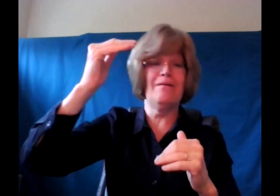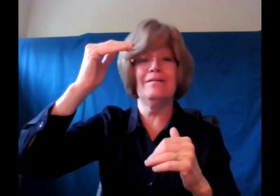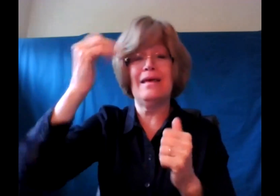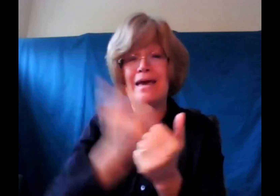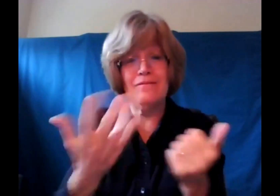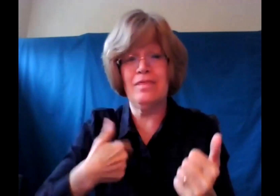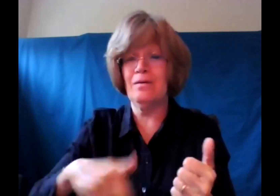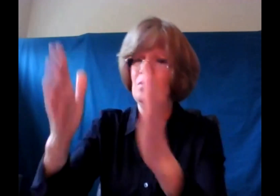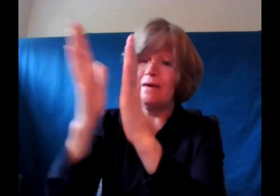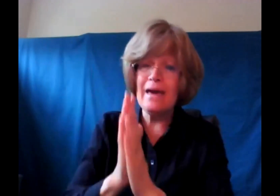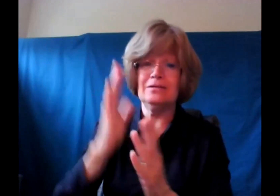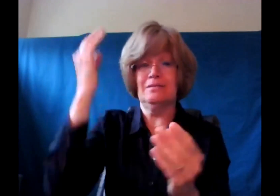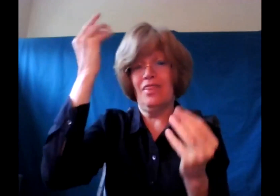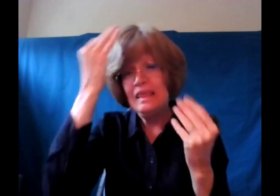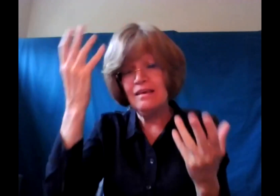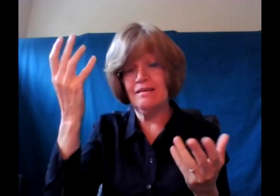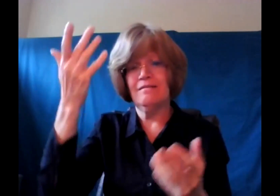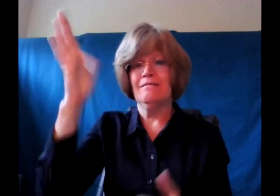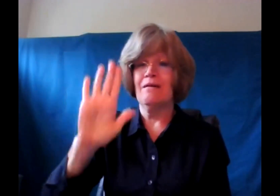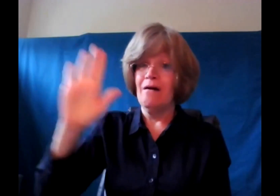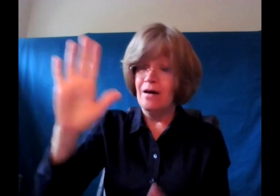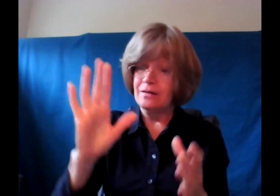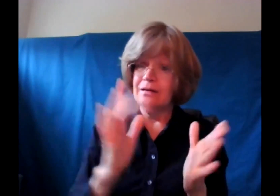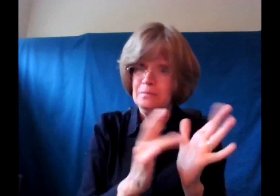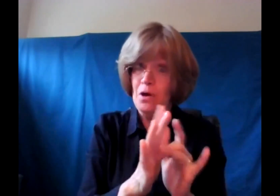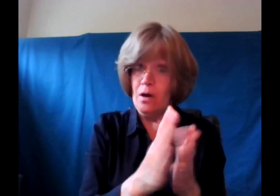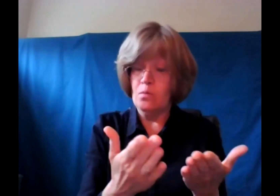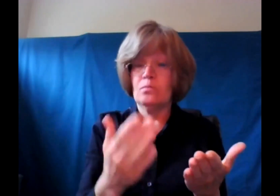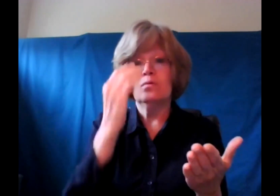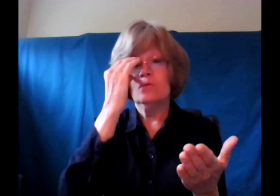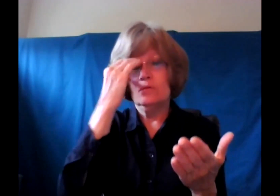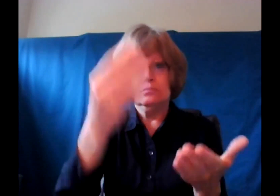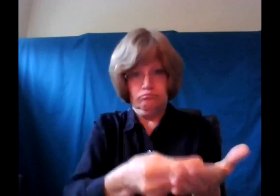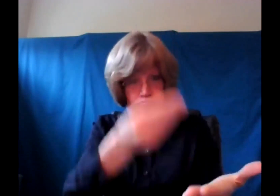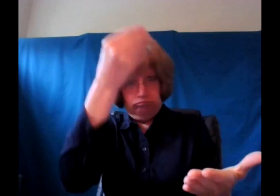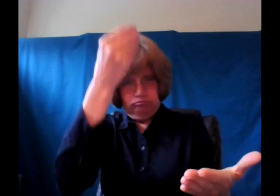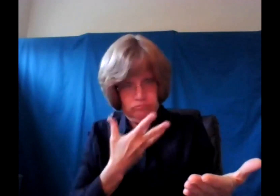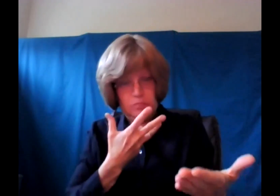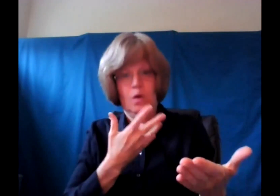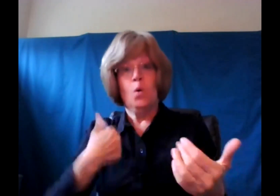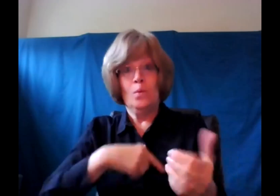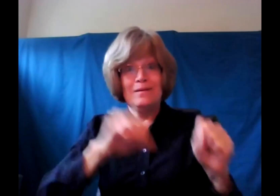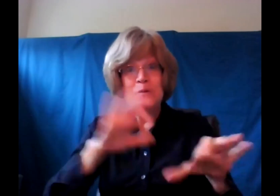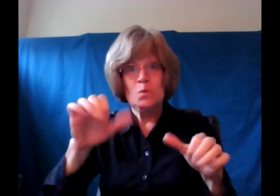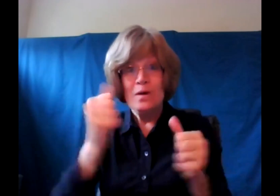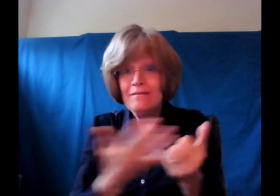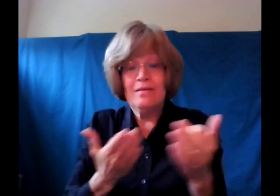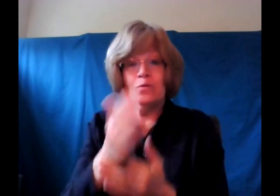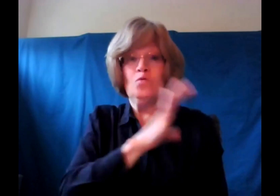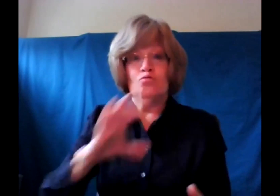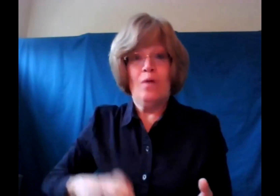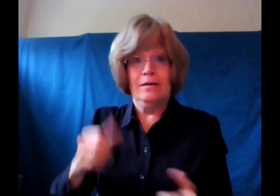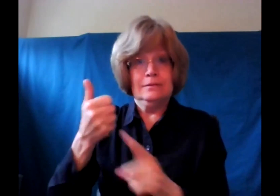that we ask or think. God's word lets us know that we can do all things through Christ